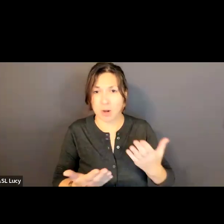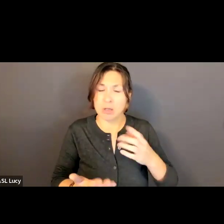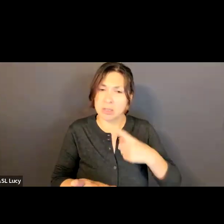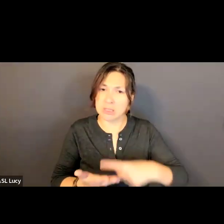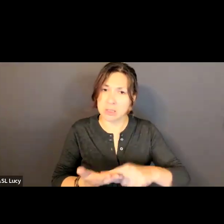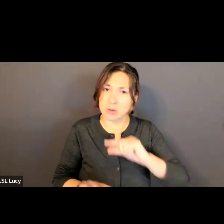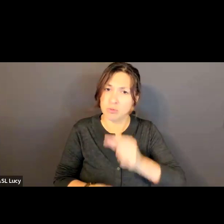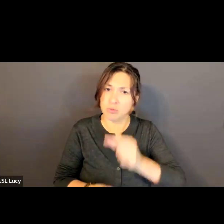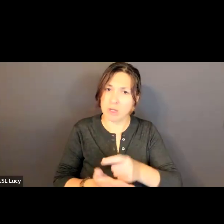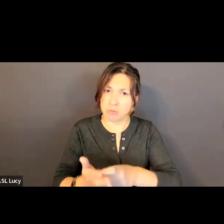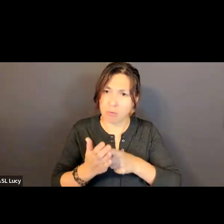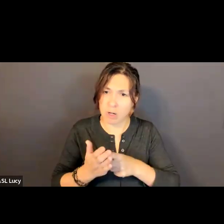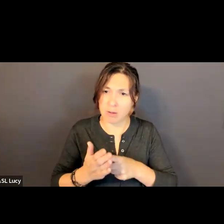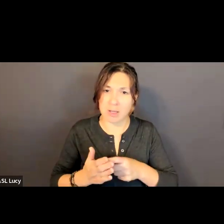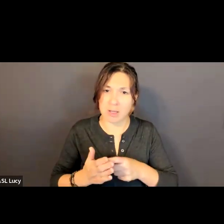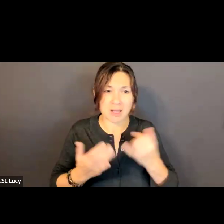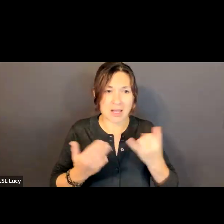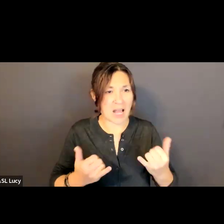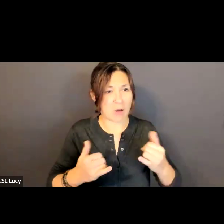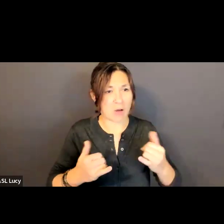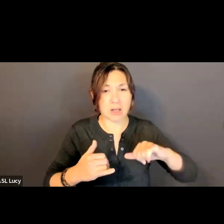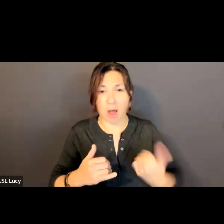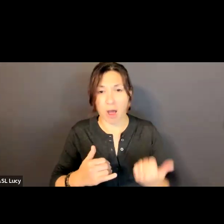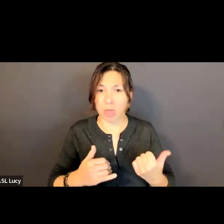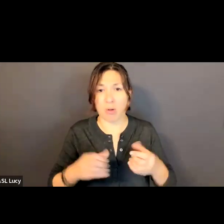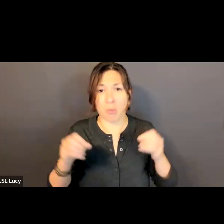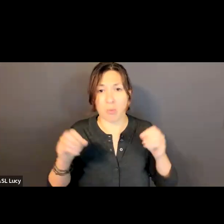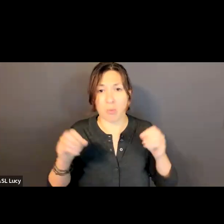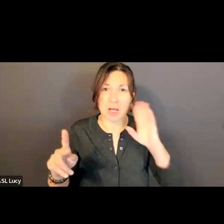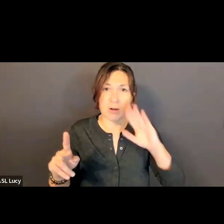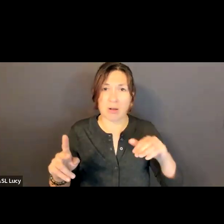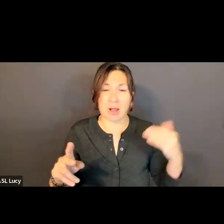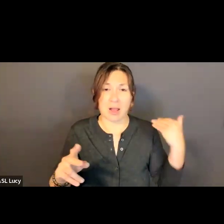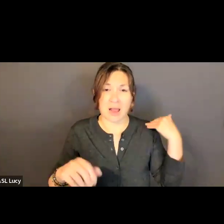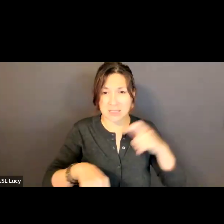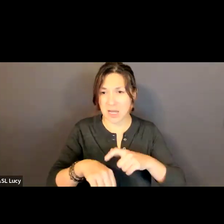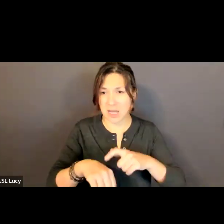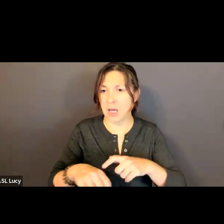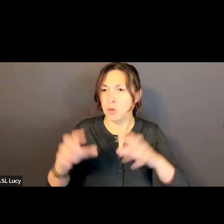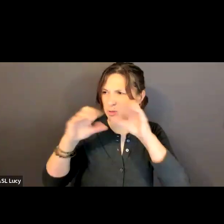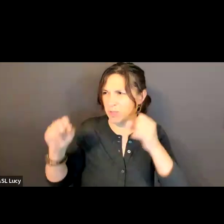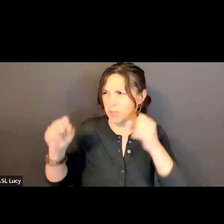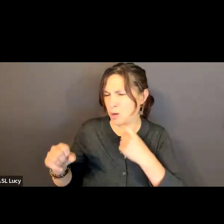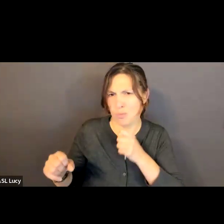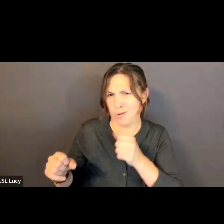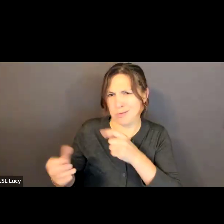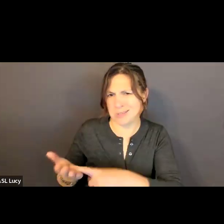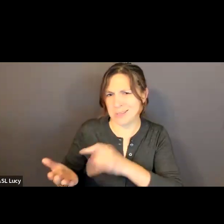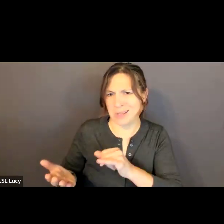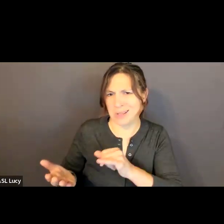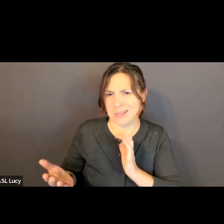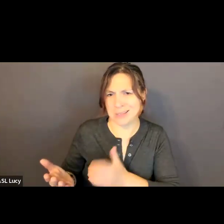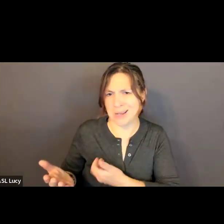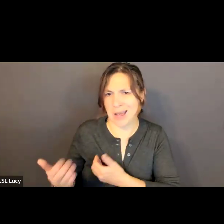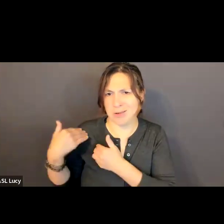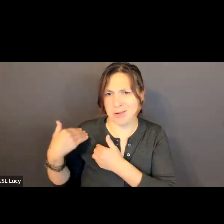this is actually that moment. I know last time we were together, the superintendent, we don't talk about these because they're outside of us, but we talk about graduation